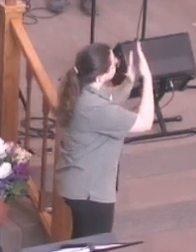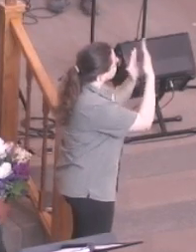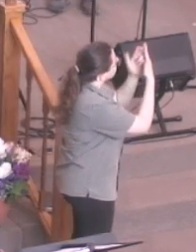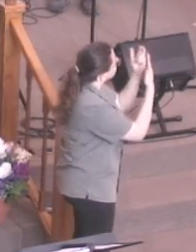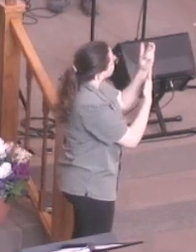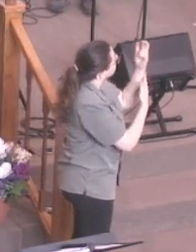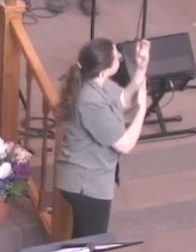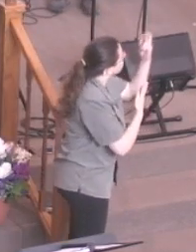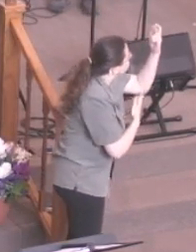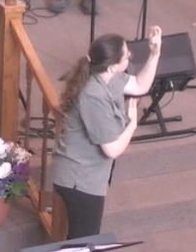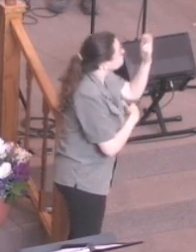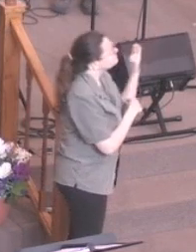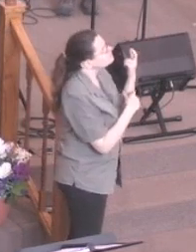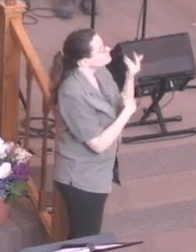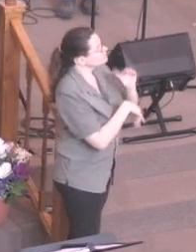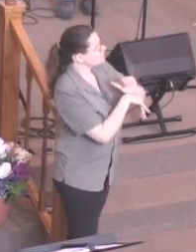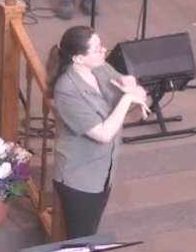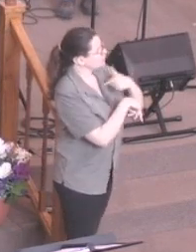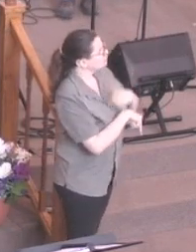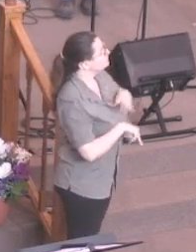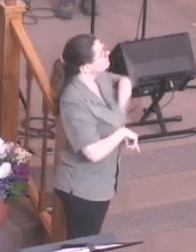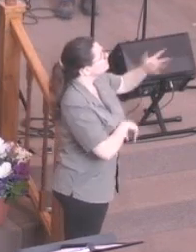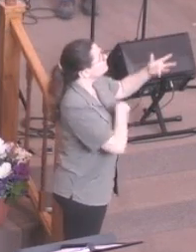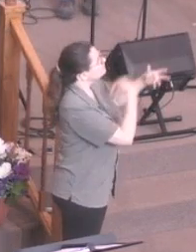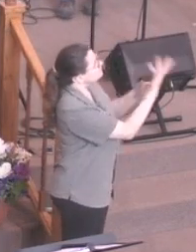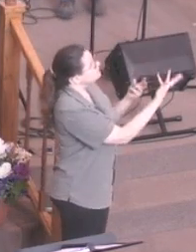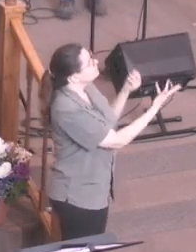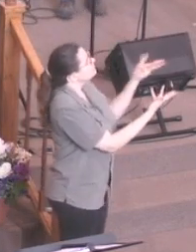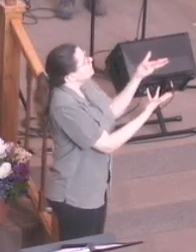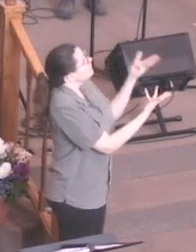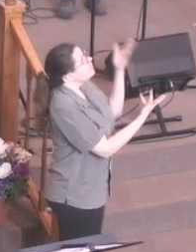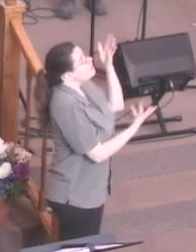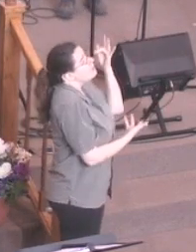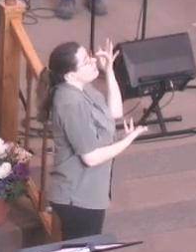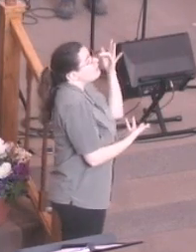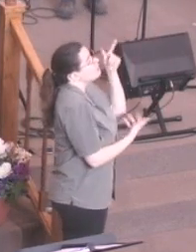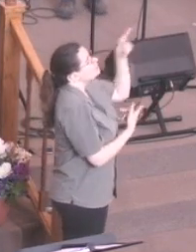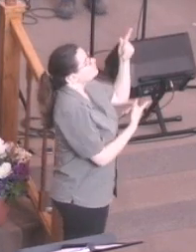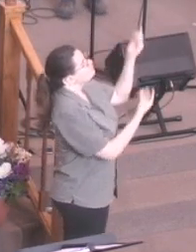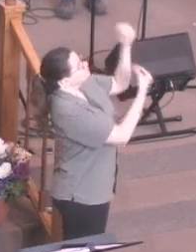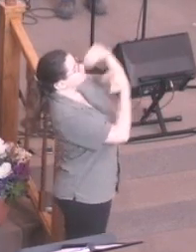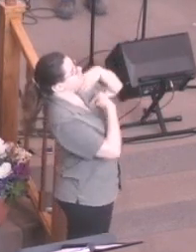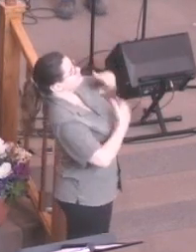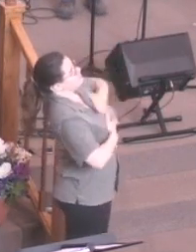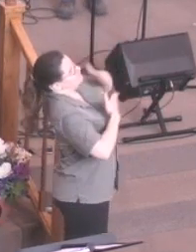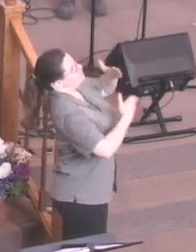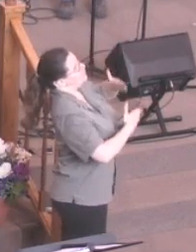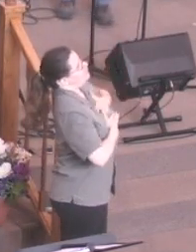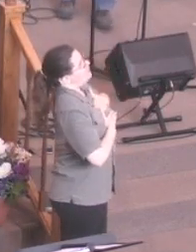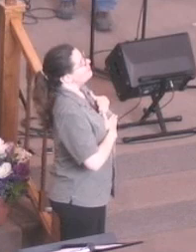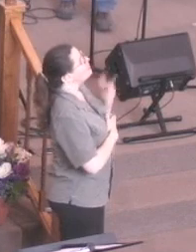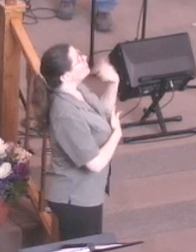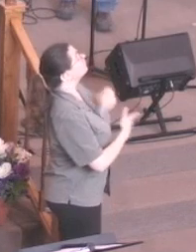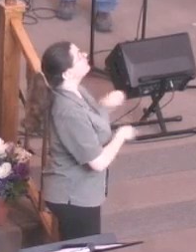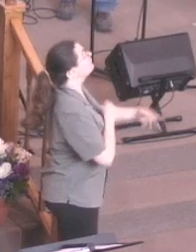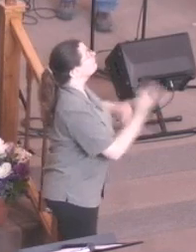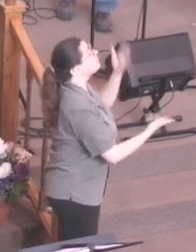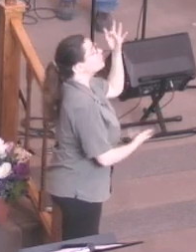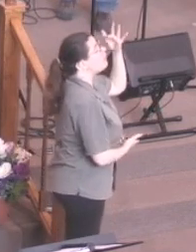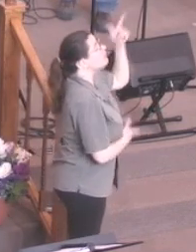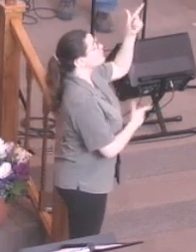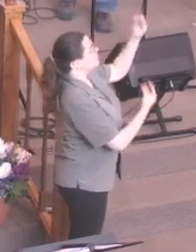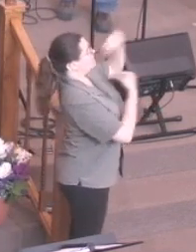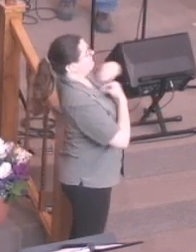So Father God, tonight we give. We give because of the joy that you've provided us. We give because of the life that